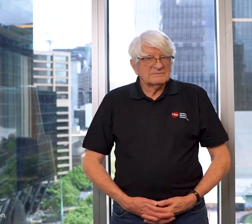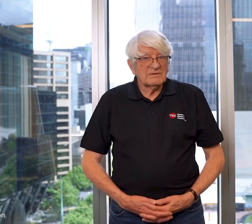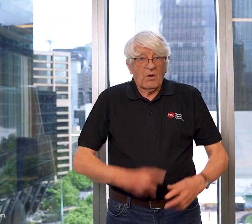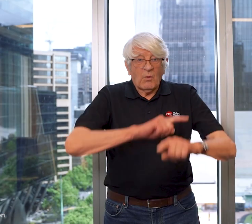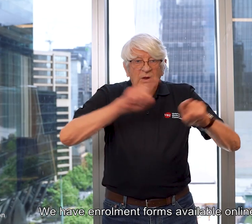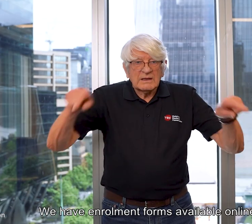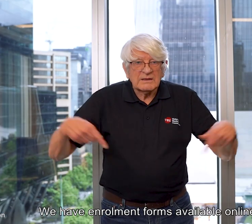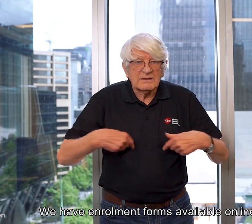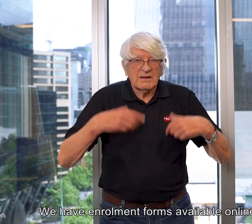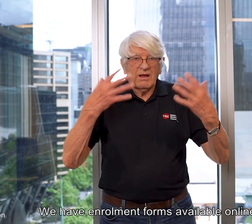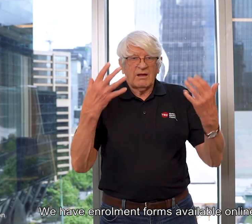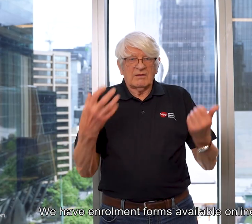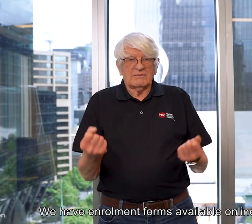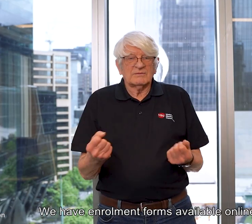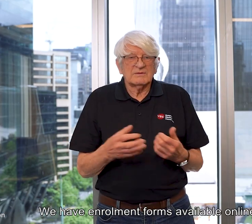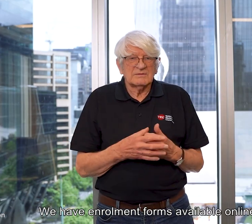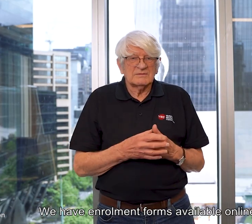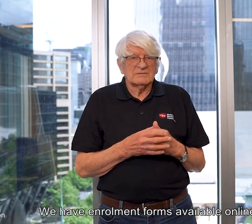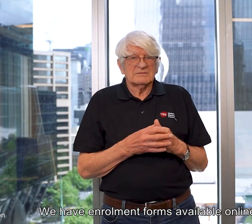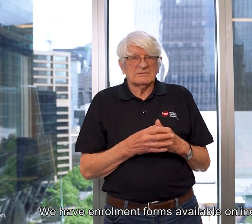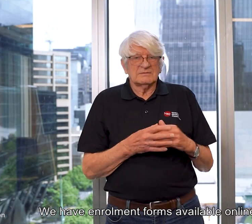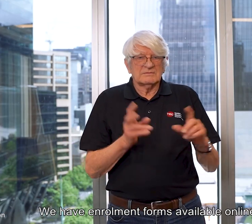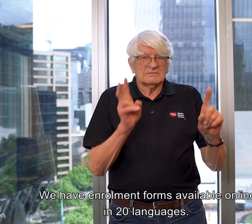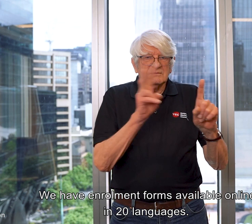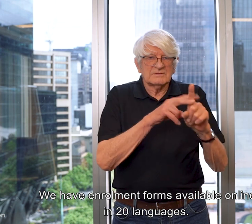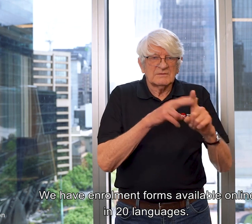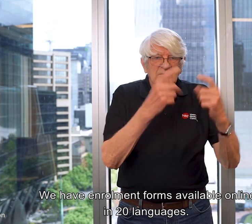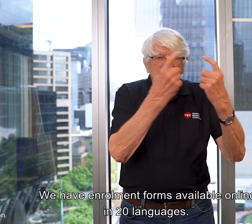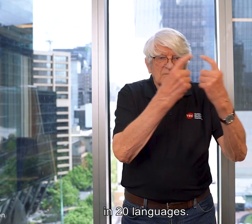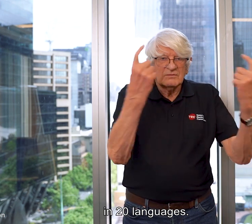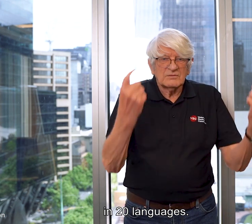We have enrolment forms available online in 20 languages.